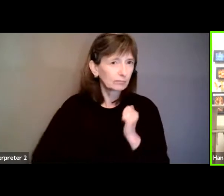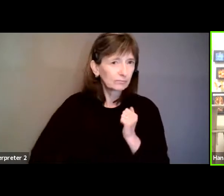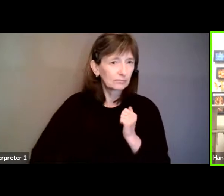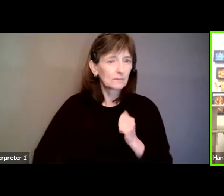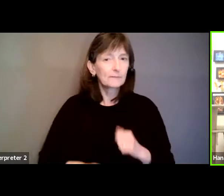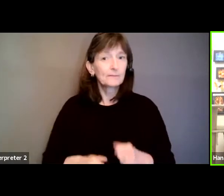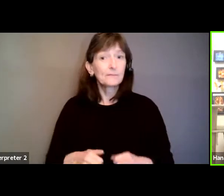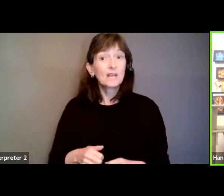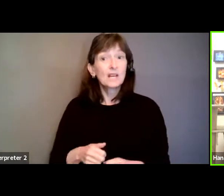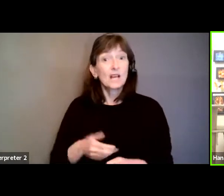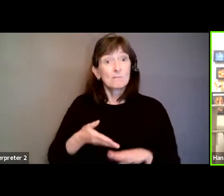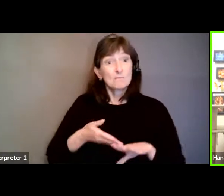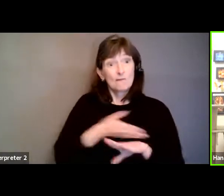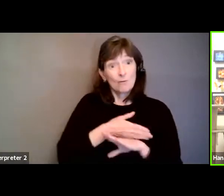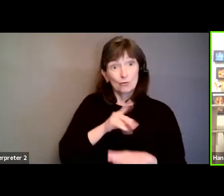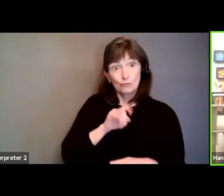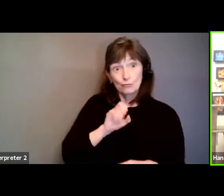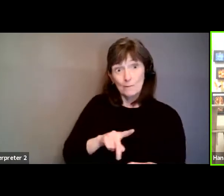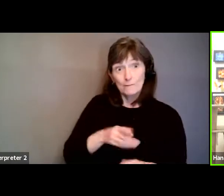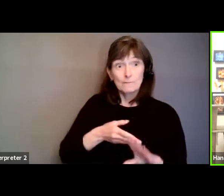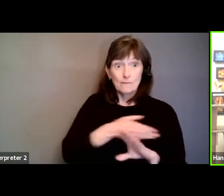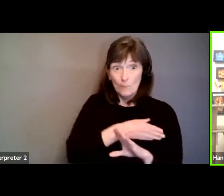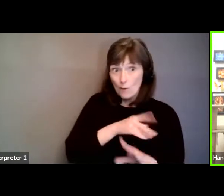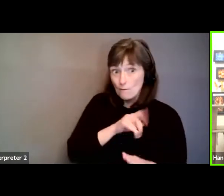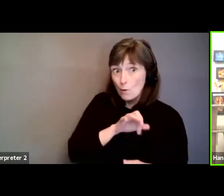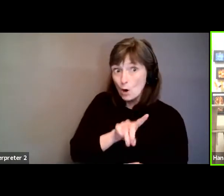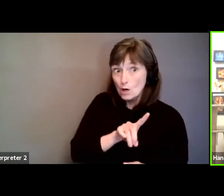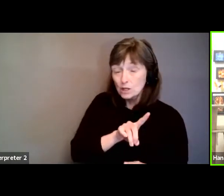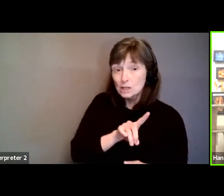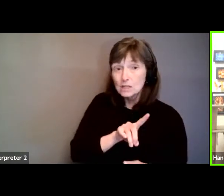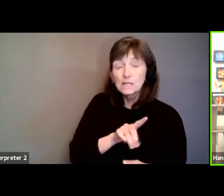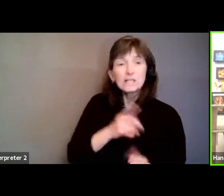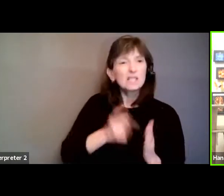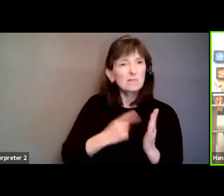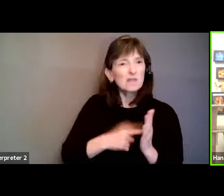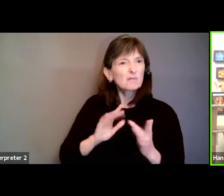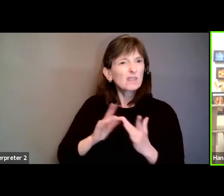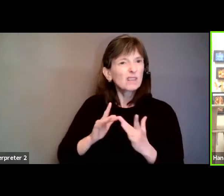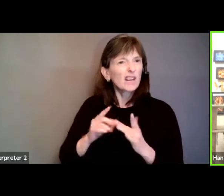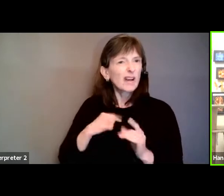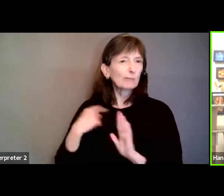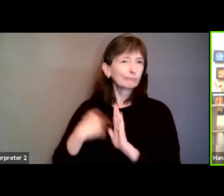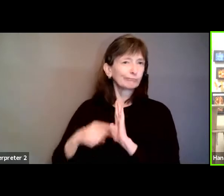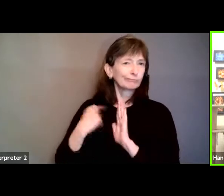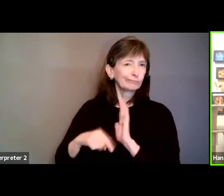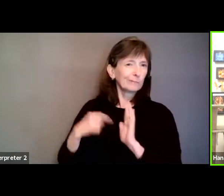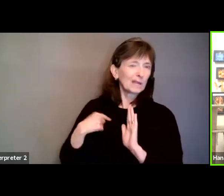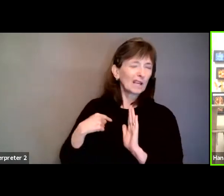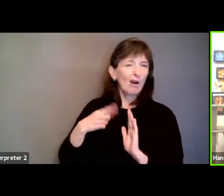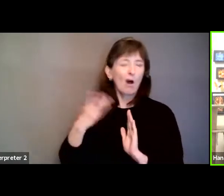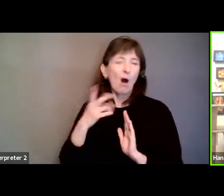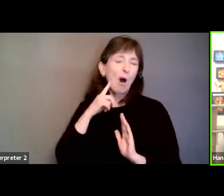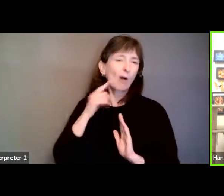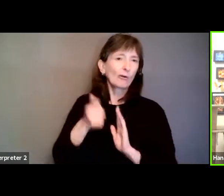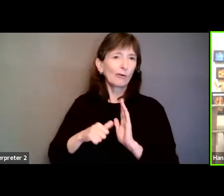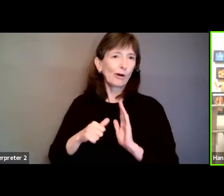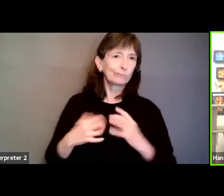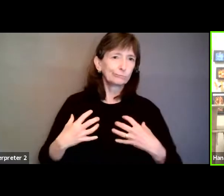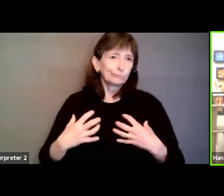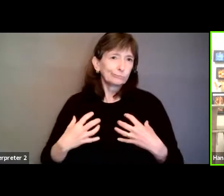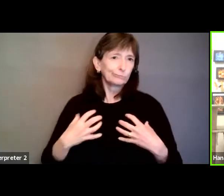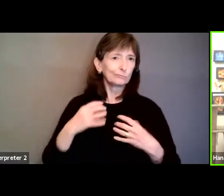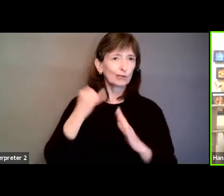in the days before Trump and Ford, they were from anonymous douchebags with the profile picture of an anime girl with mega giant